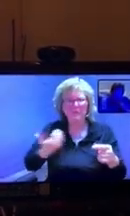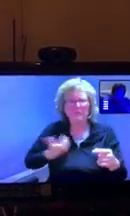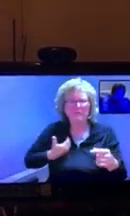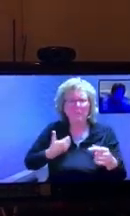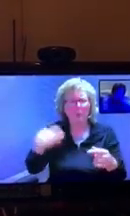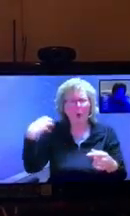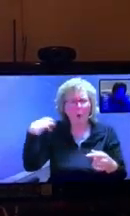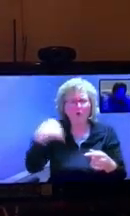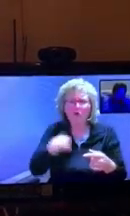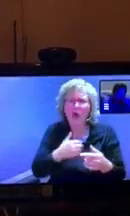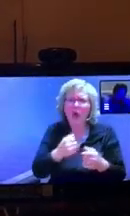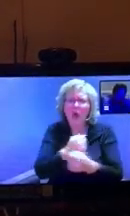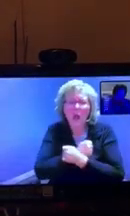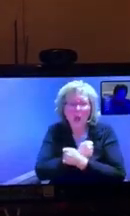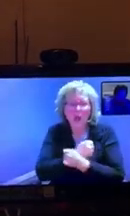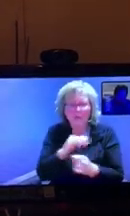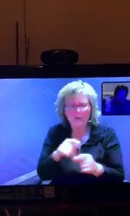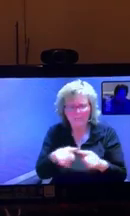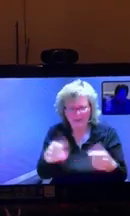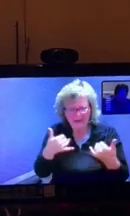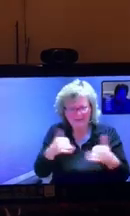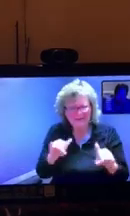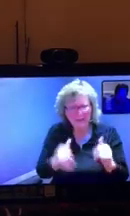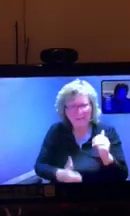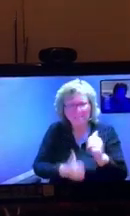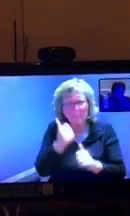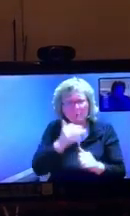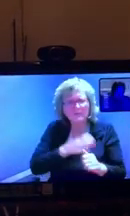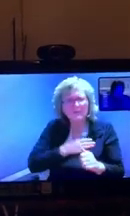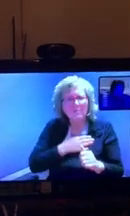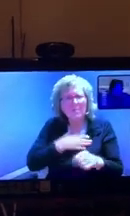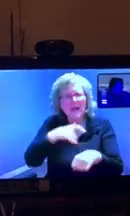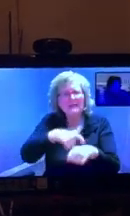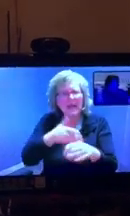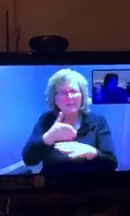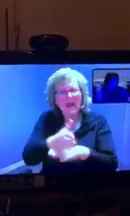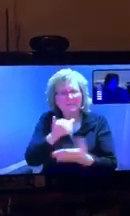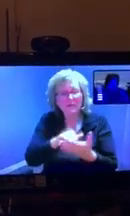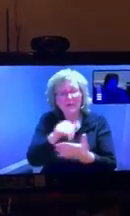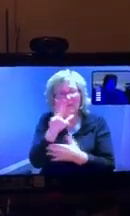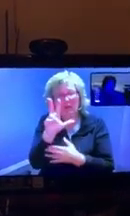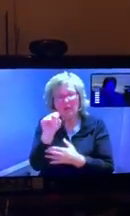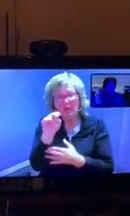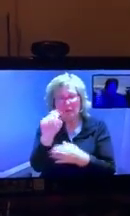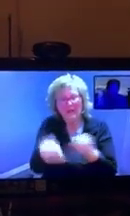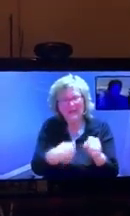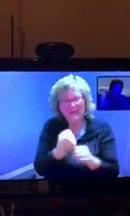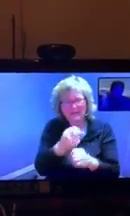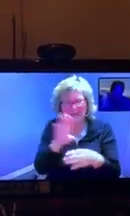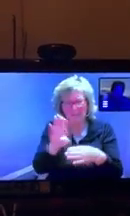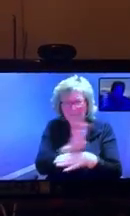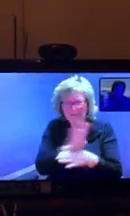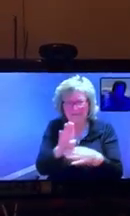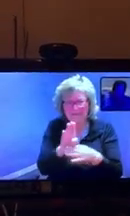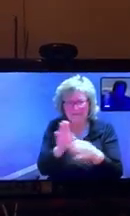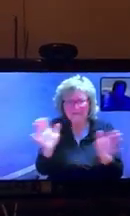coaching athletics, but I spent the majority of my career after that, for 30 years, in the business community, coaching people on peak